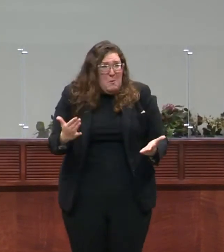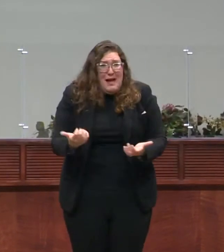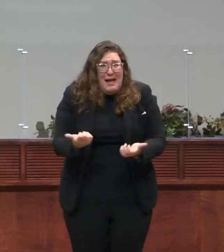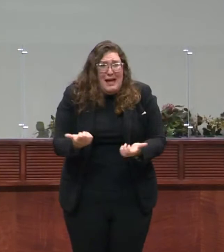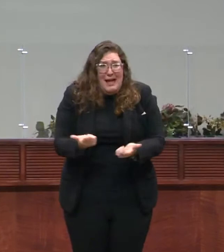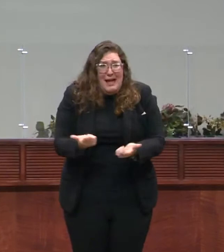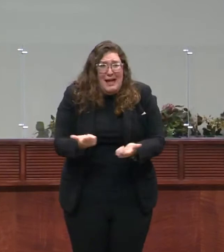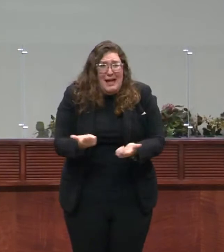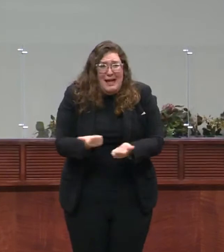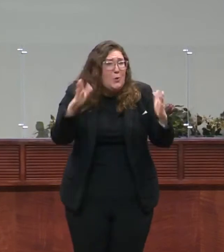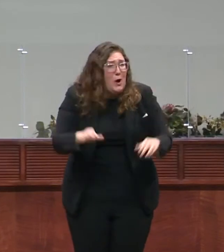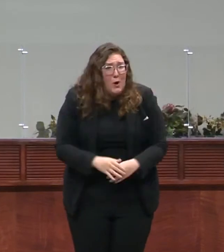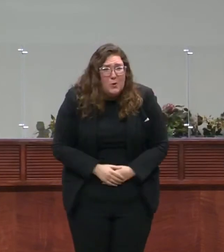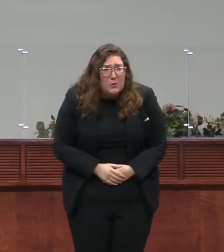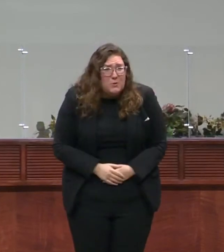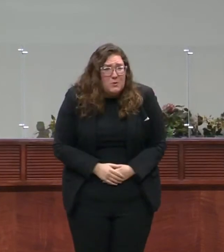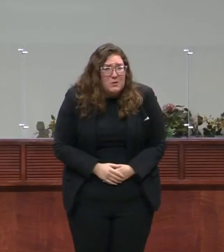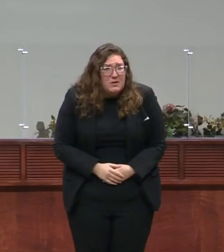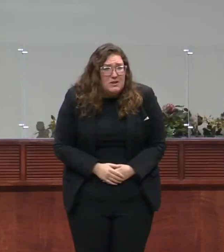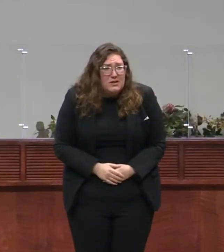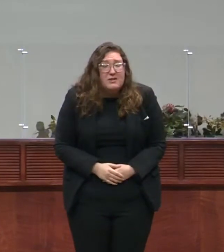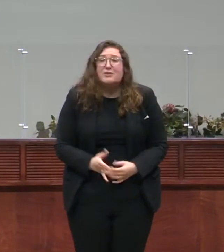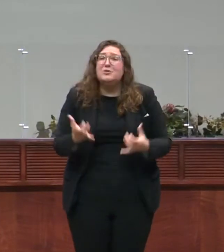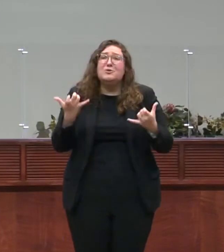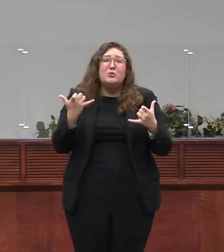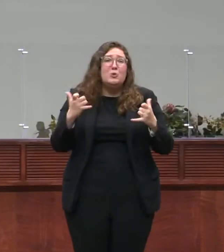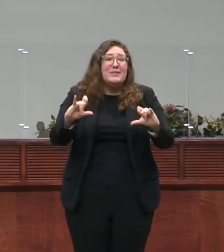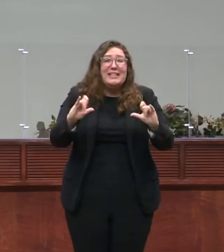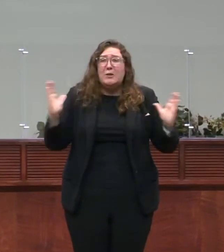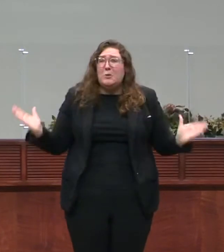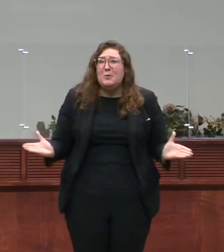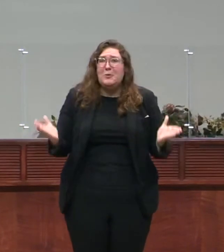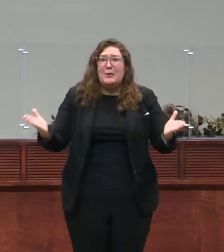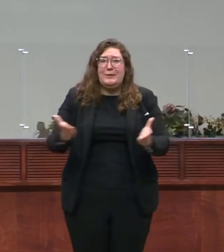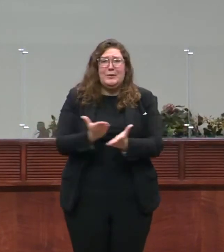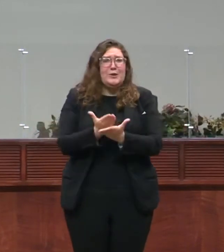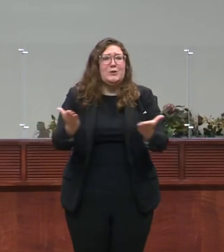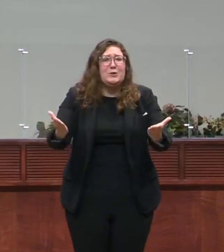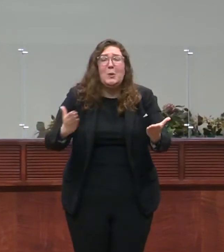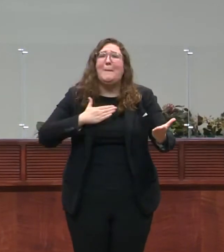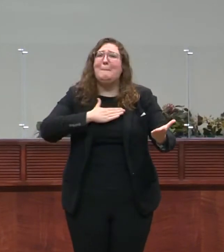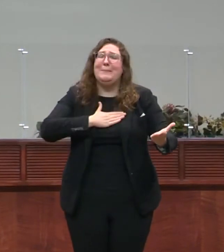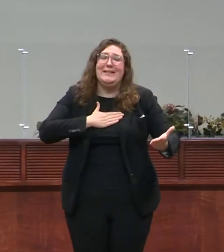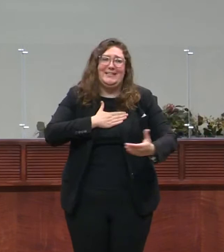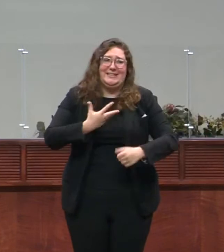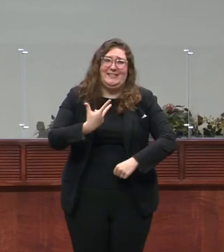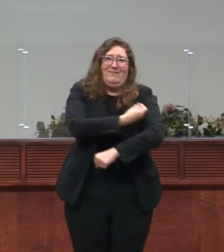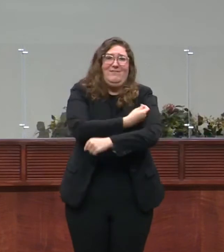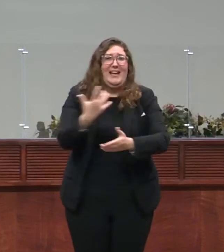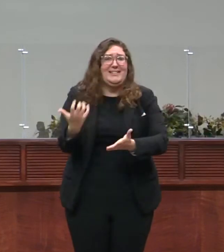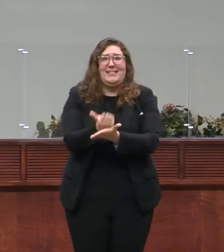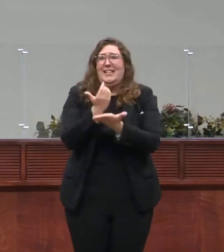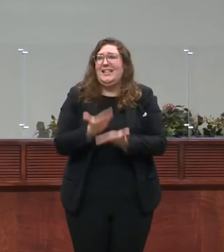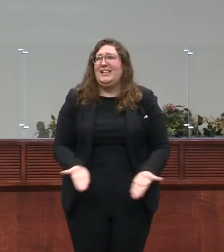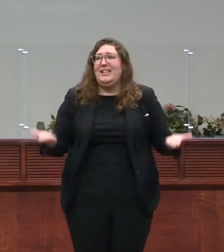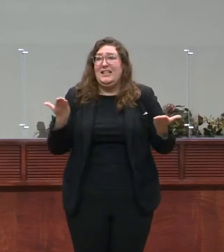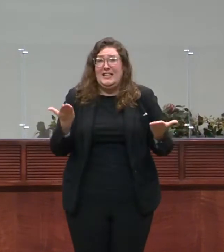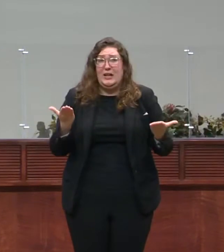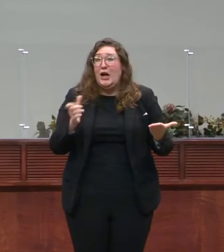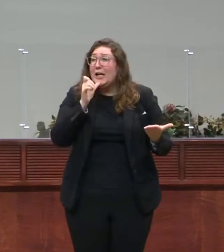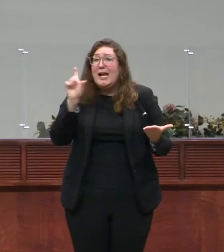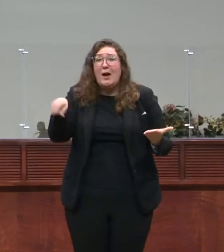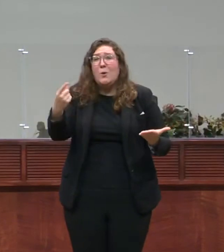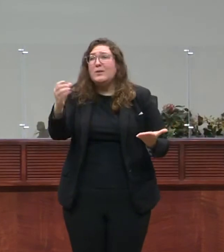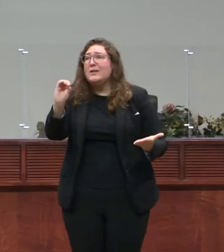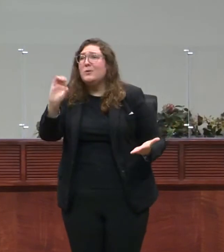still in our best interest to get as many people vaccinated in our community and really across America and